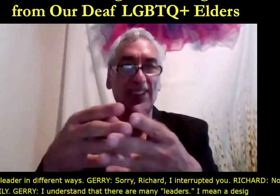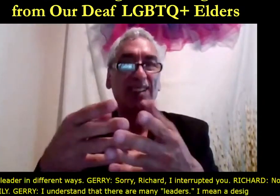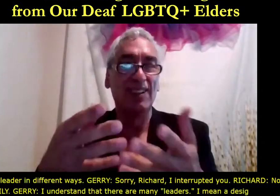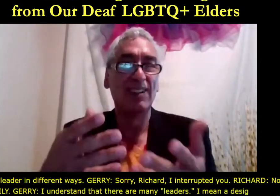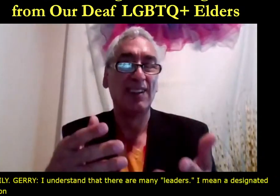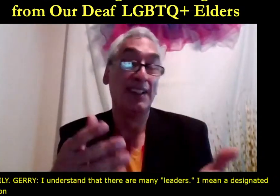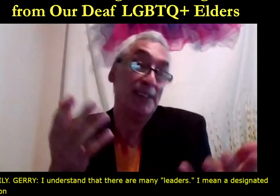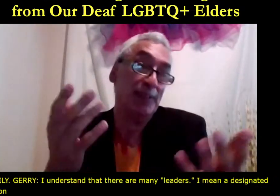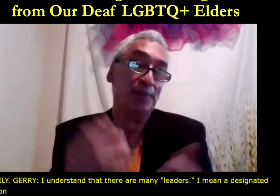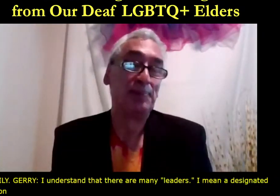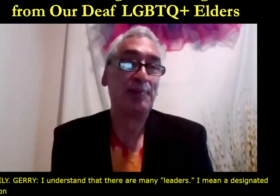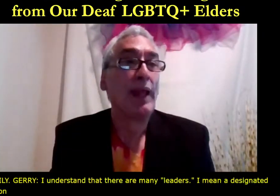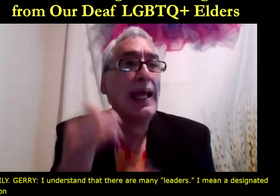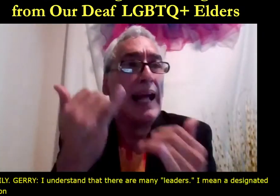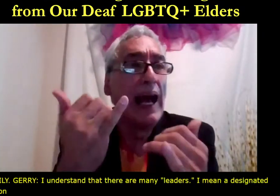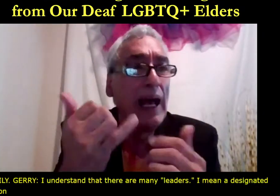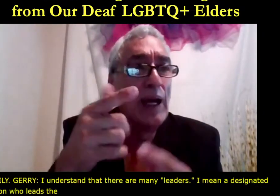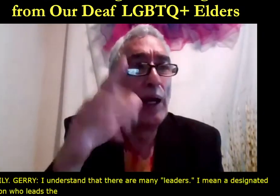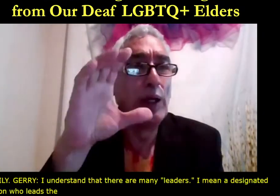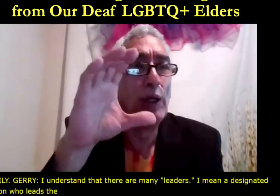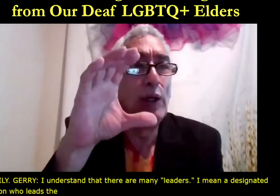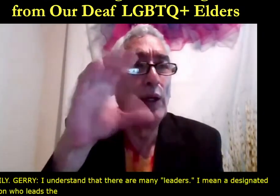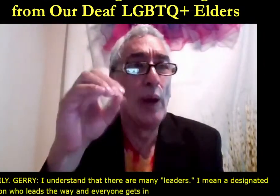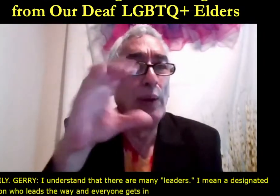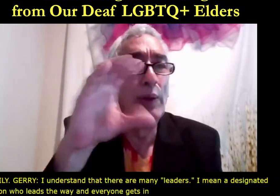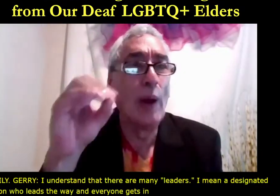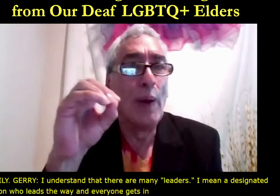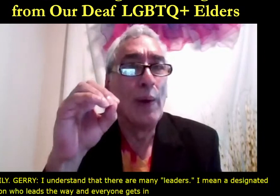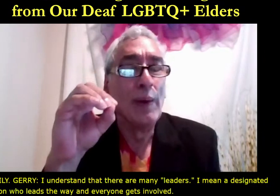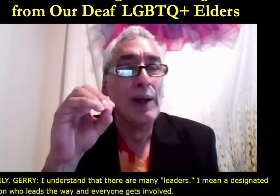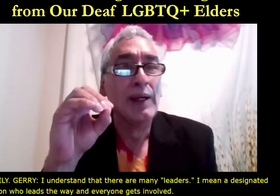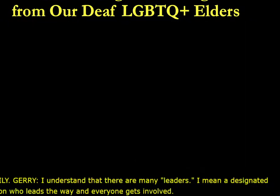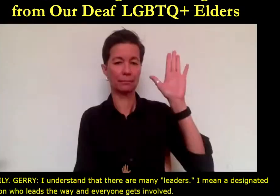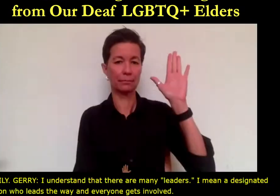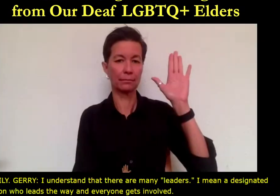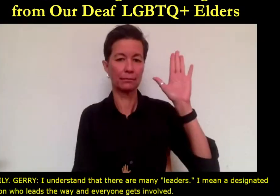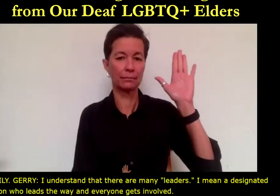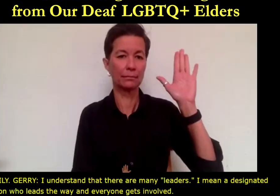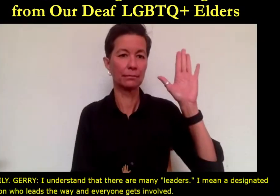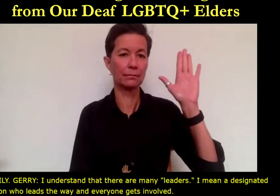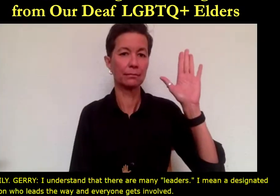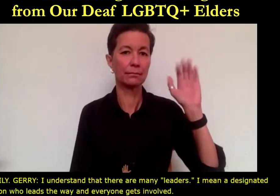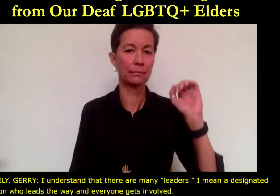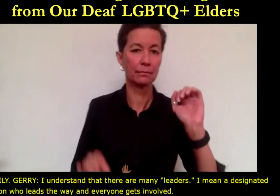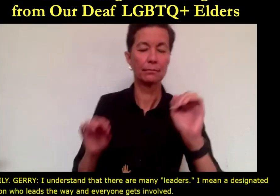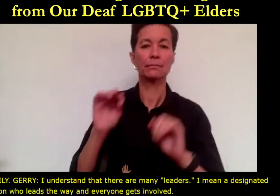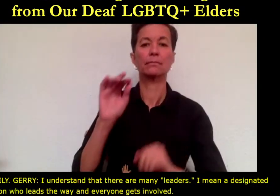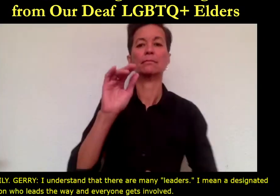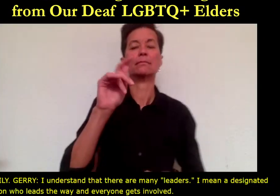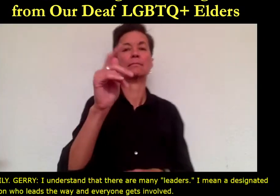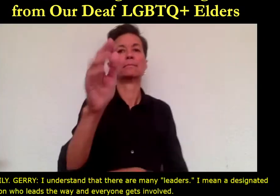are leaders as a a collective um coco you wanted to make a comment